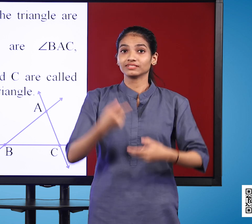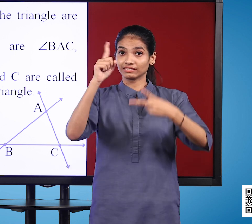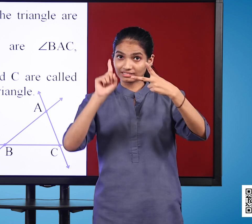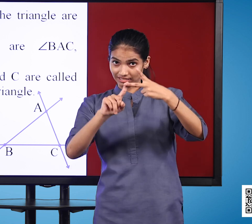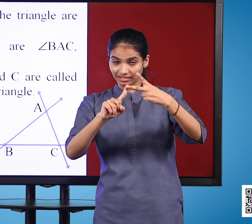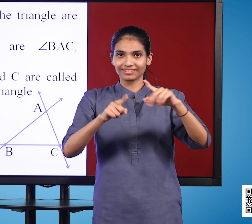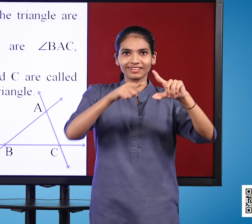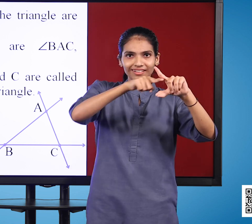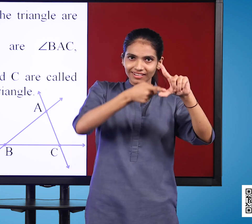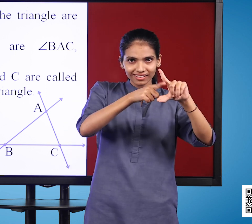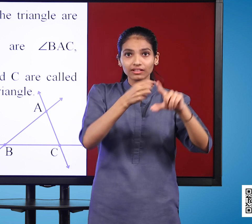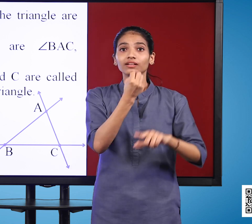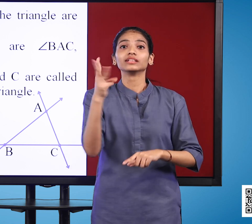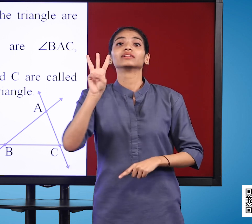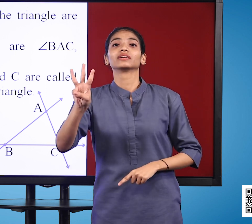The three angles are